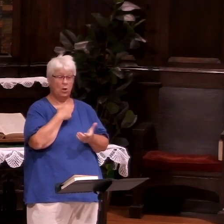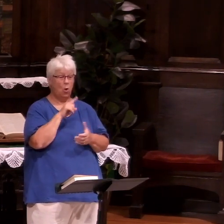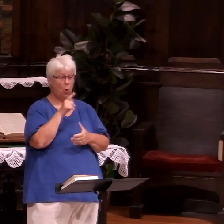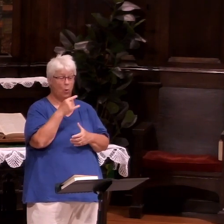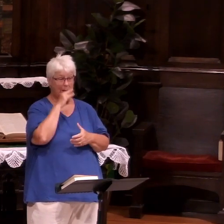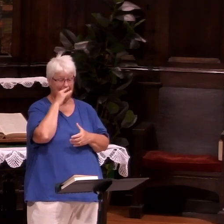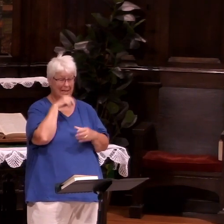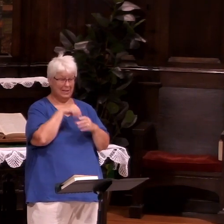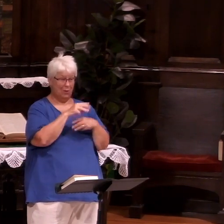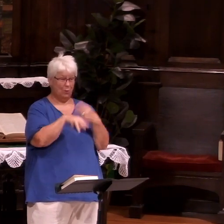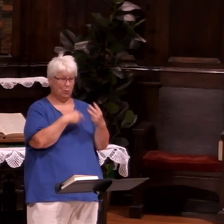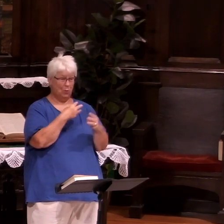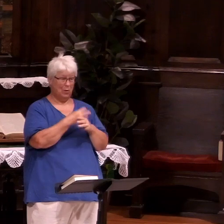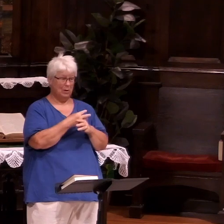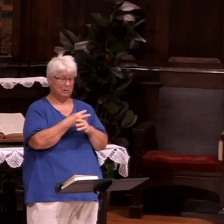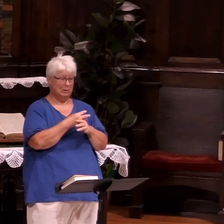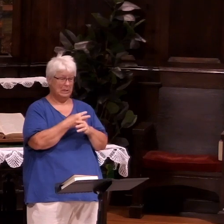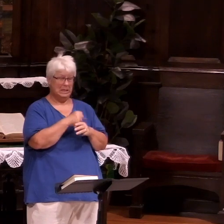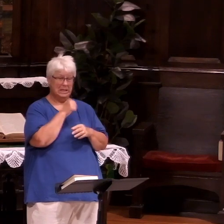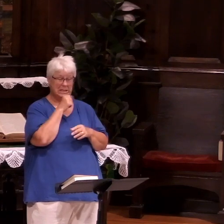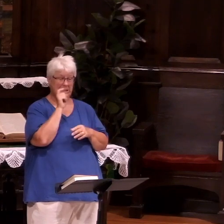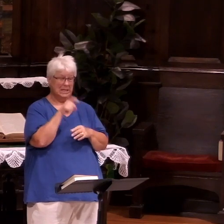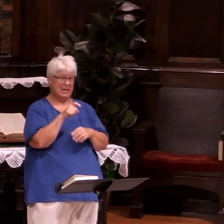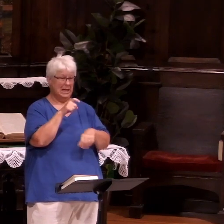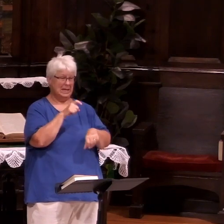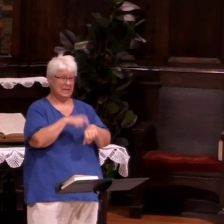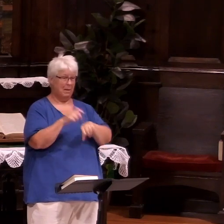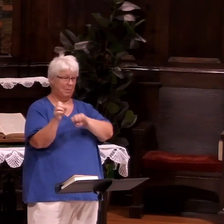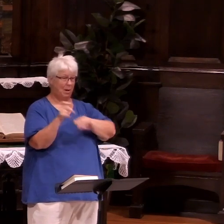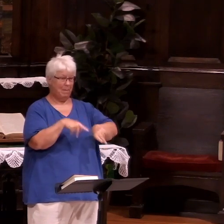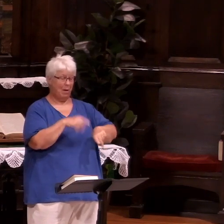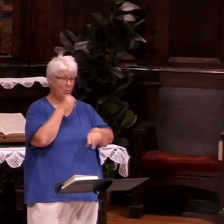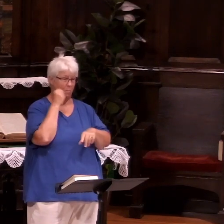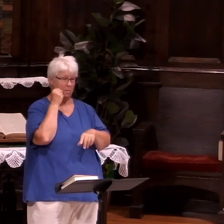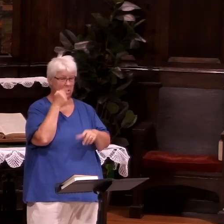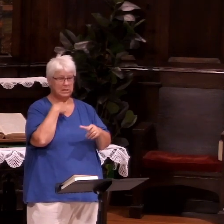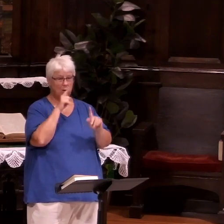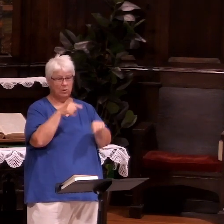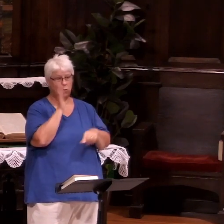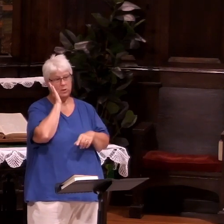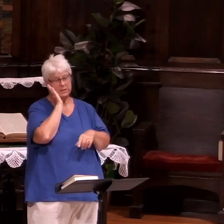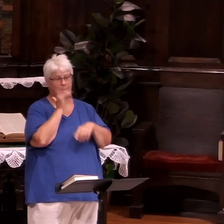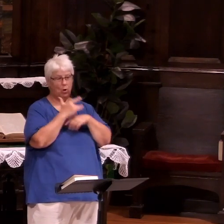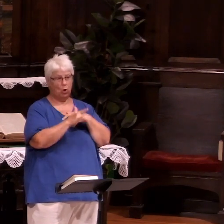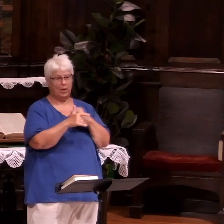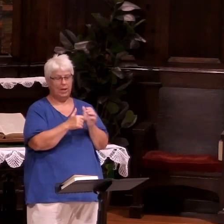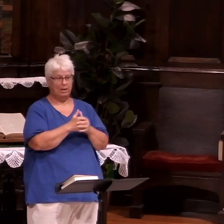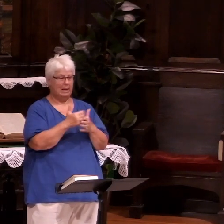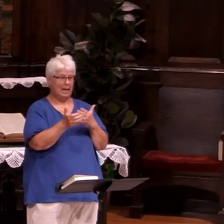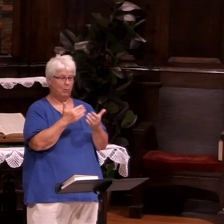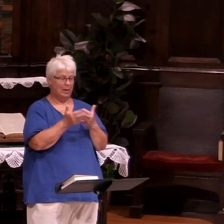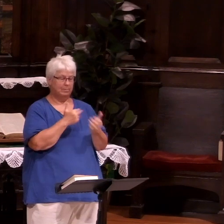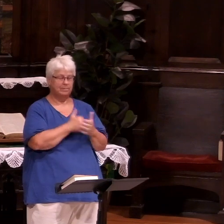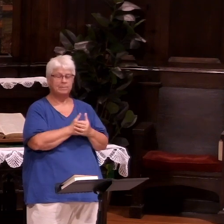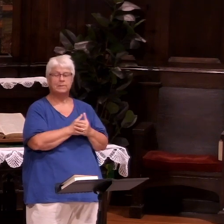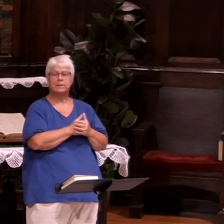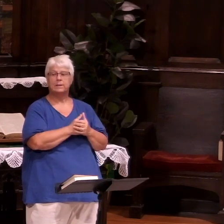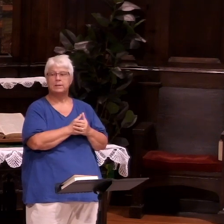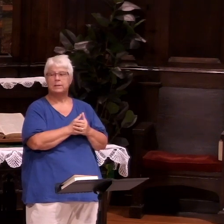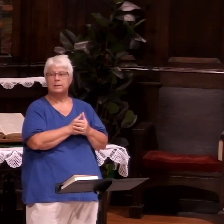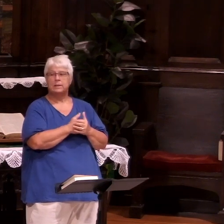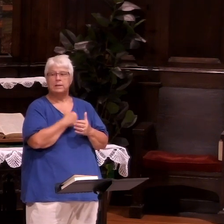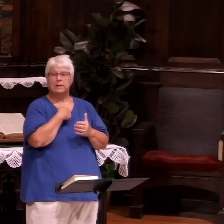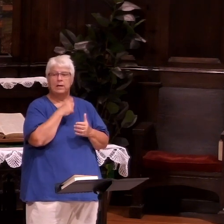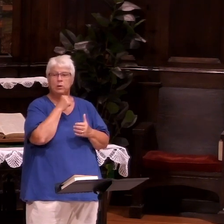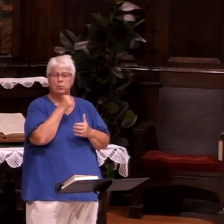only kid in the world who didn't need a curfew because I just wanted to go to sleep early anyway. I